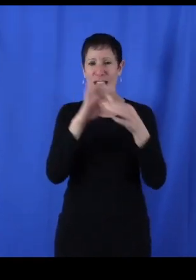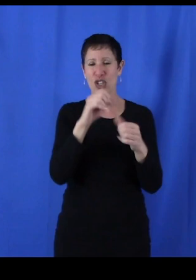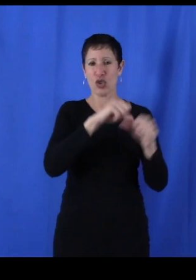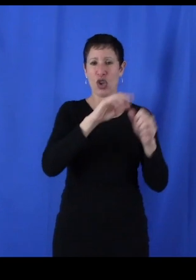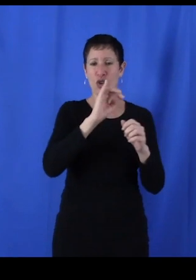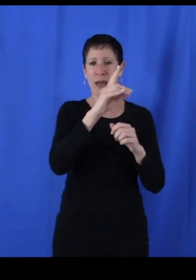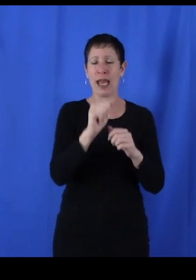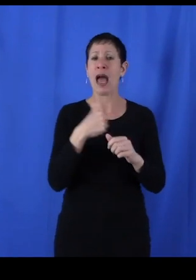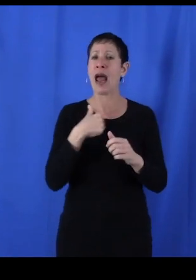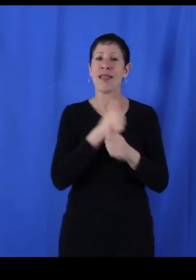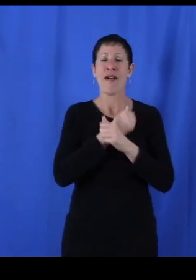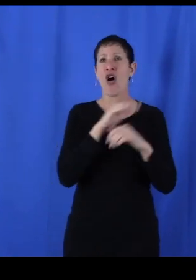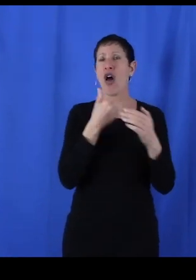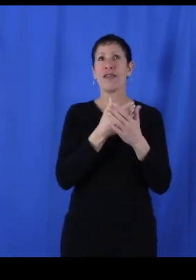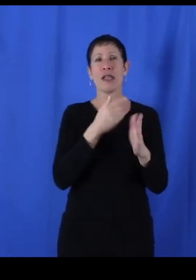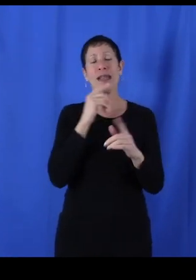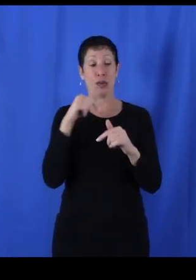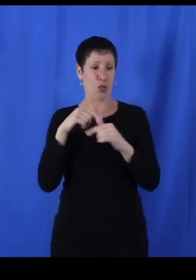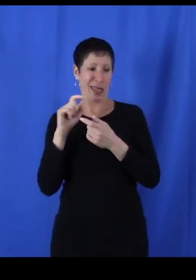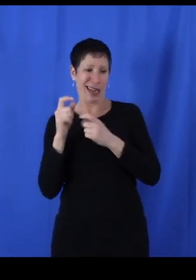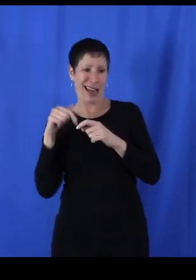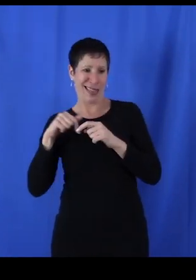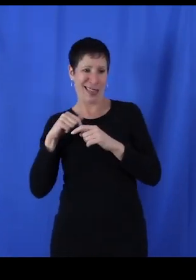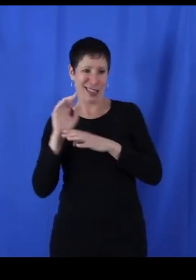like, we can edit this, right?